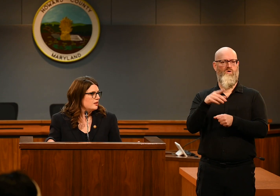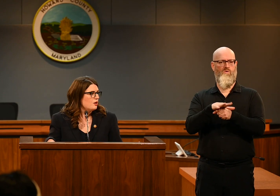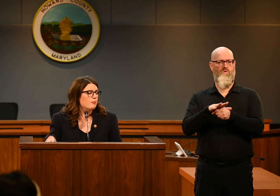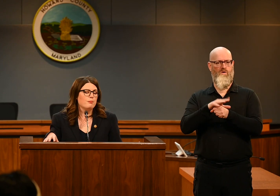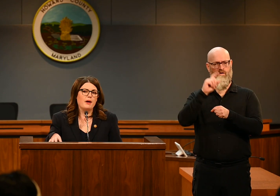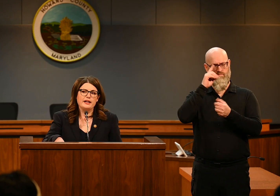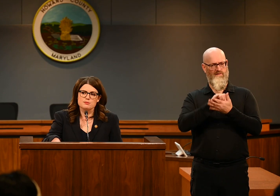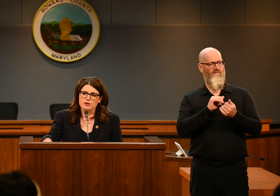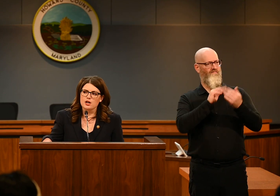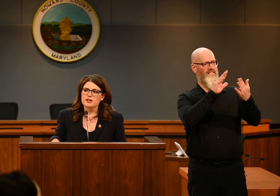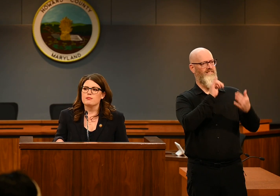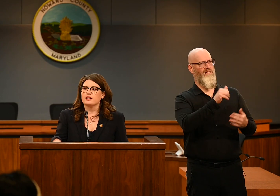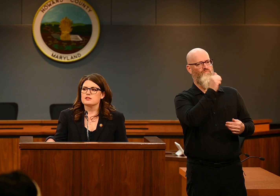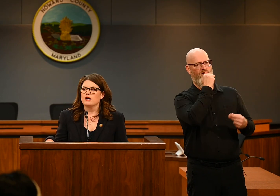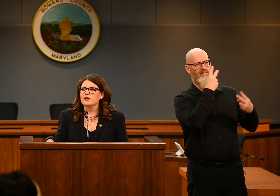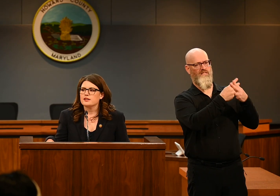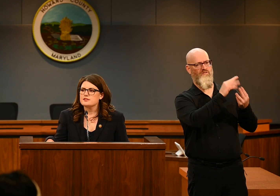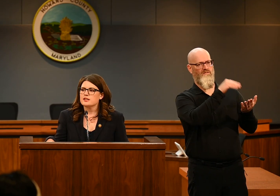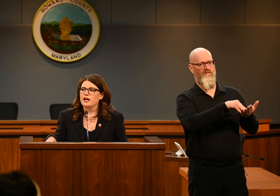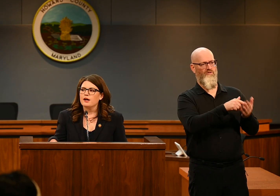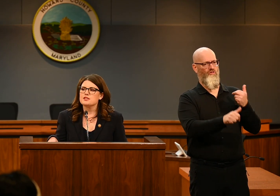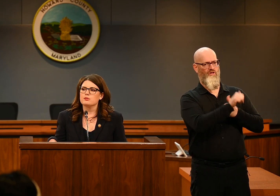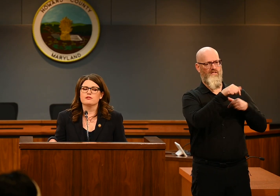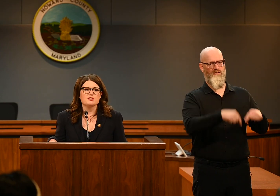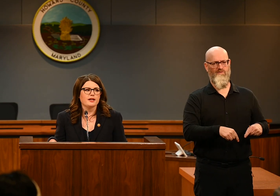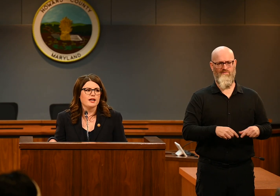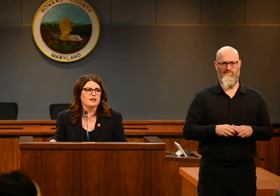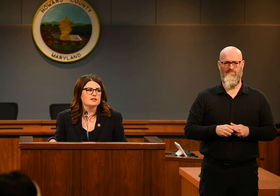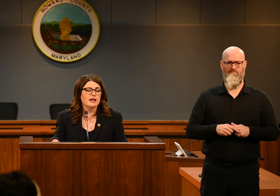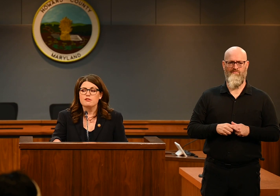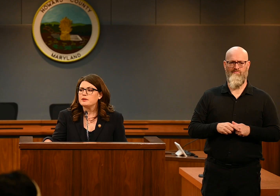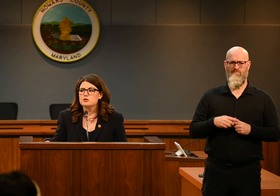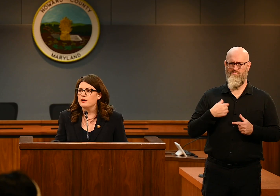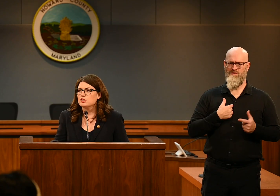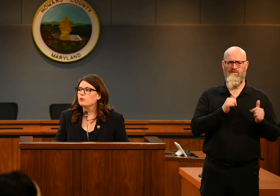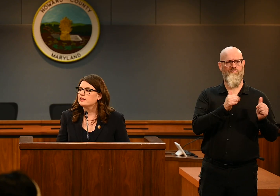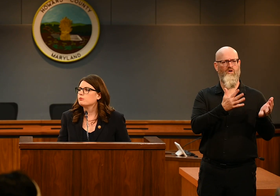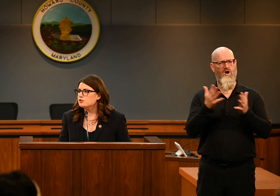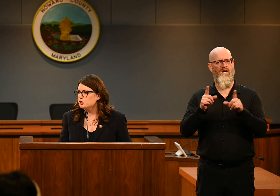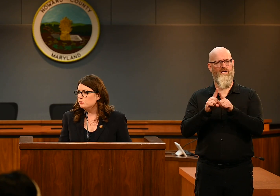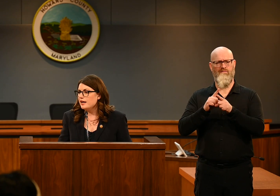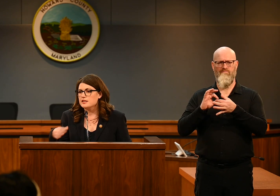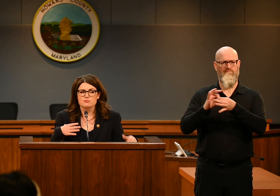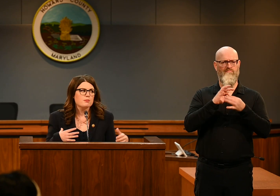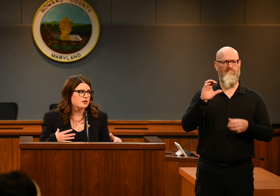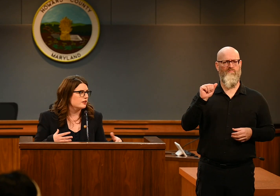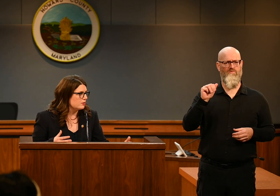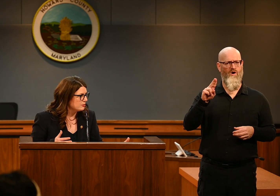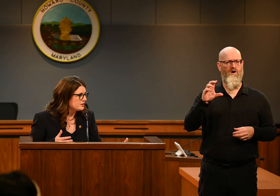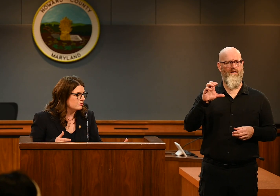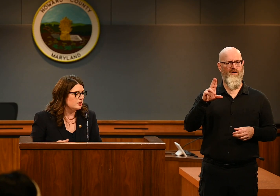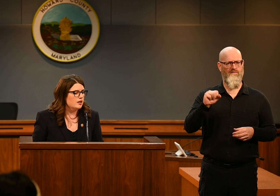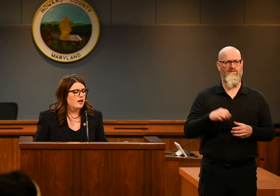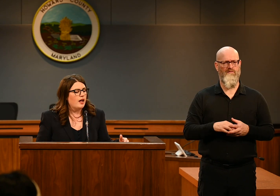threats. And as we were talking about it as a caucus, I was able to raise my hand and everybody was questioning, what can we do? As members of